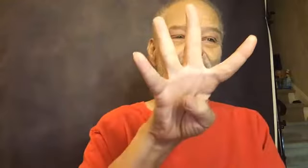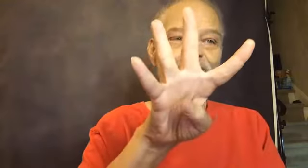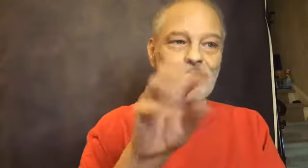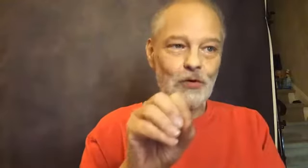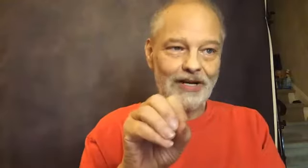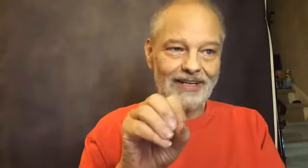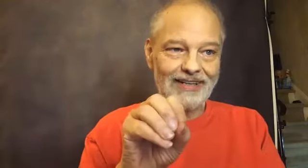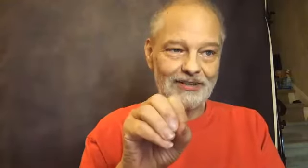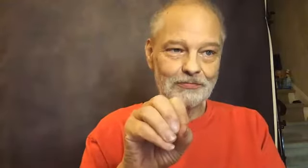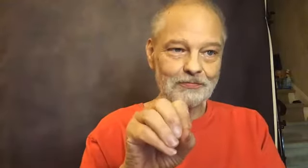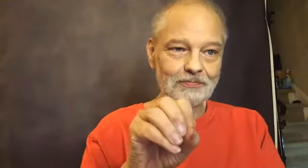40.